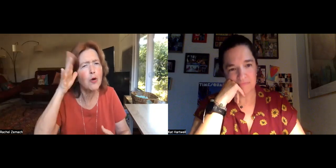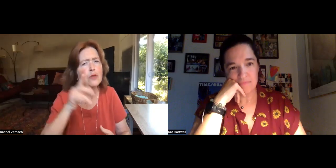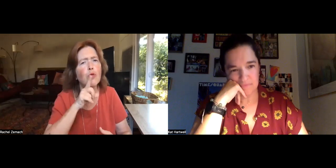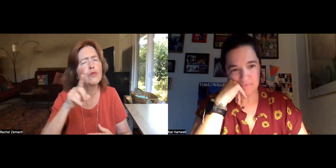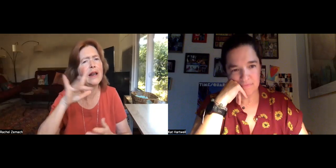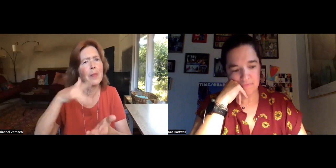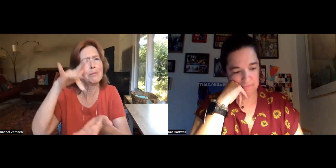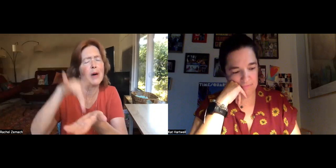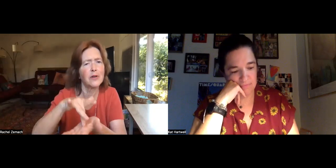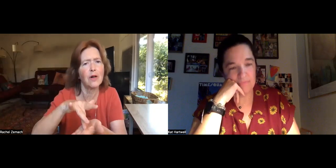Parents were really in the middle.